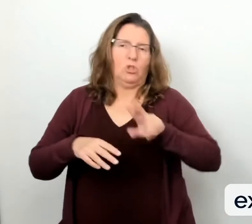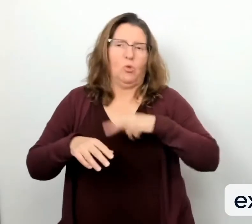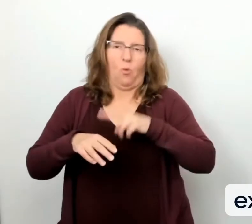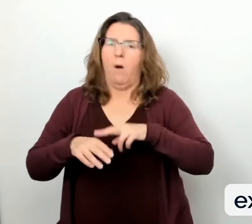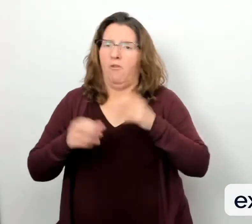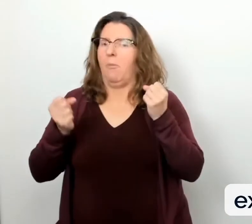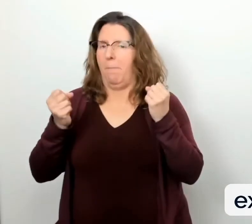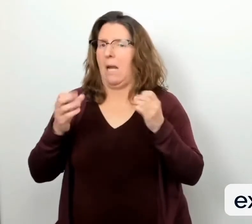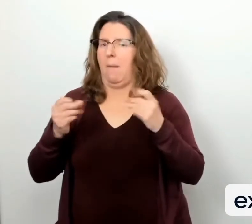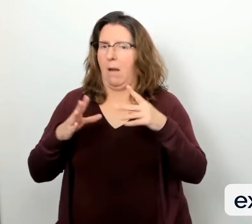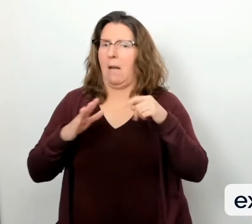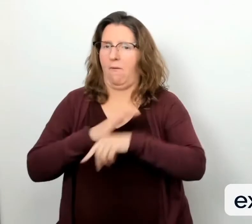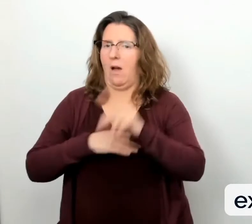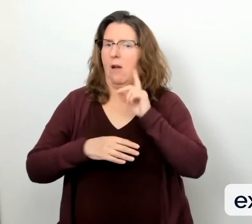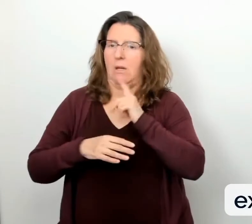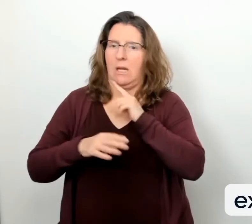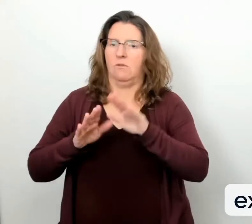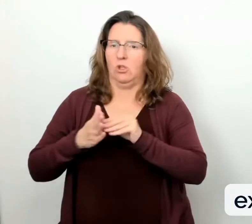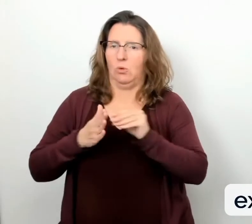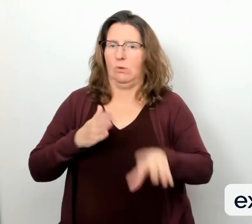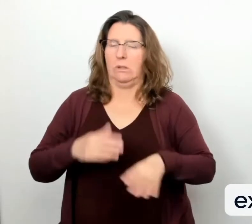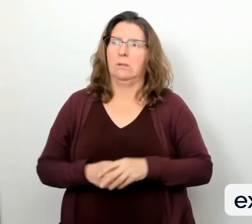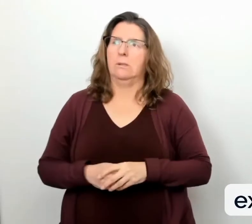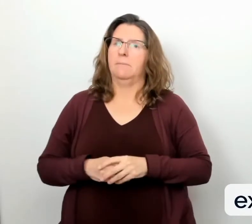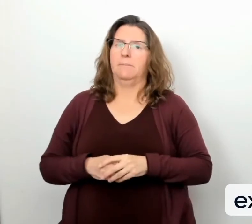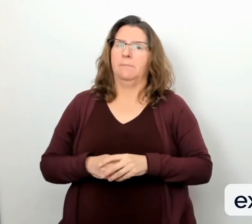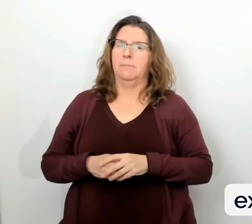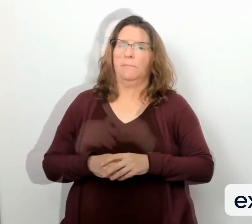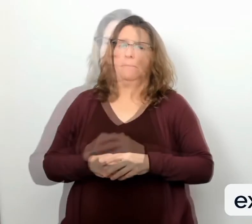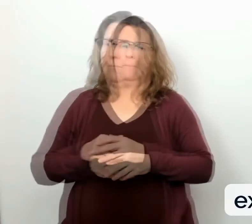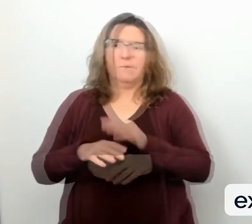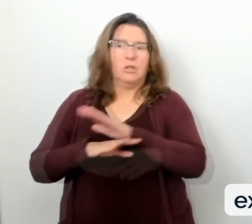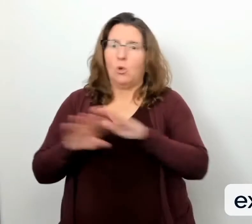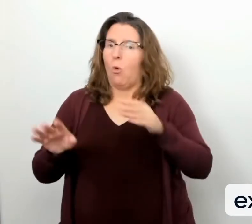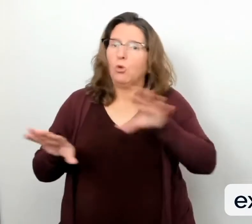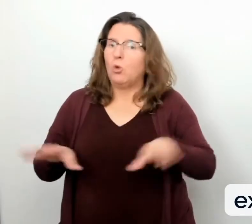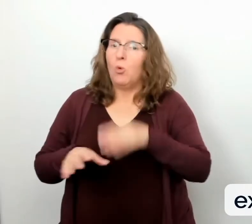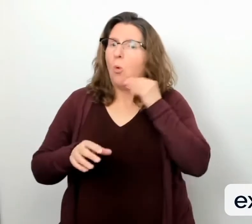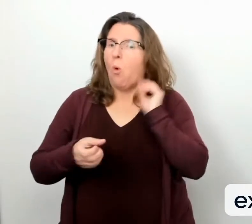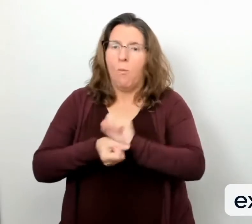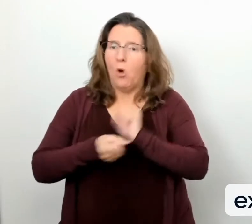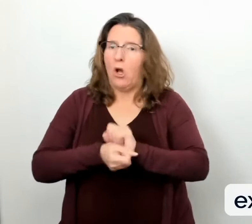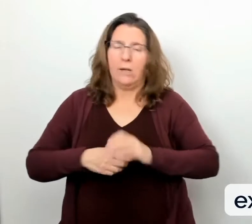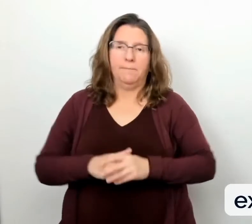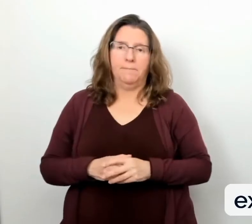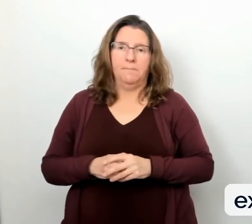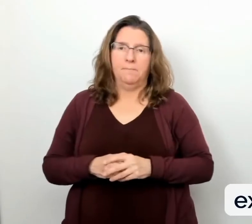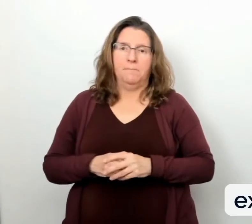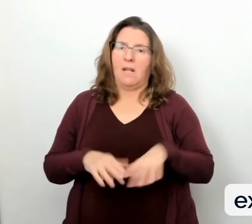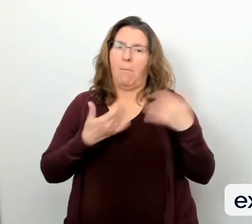4, which sadly is common among profoundly deaf students. He wouldn't do homework. He